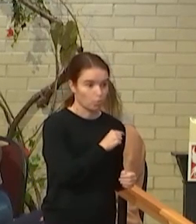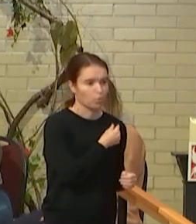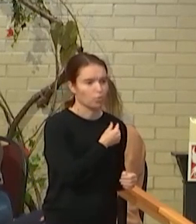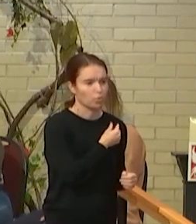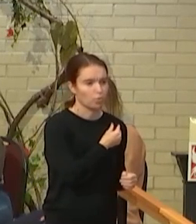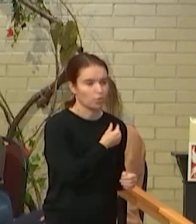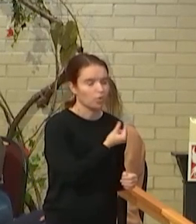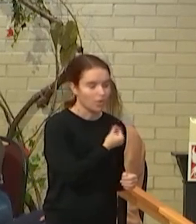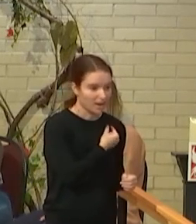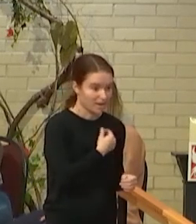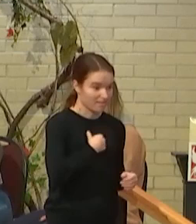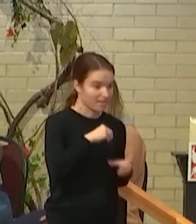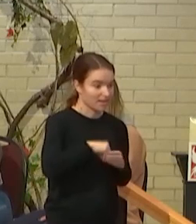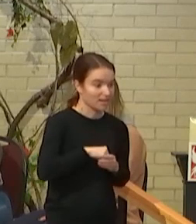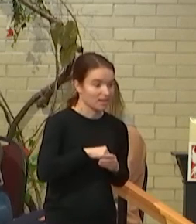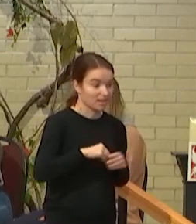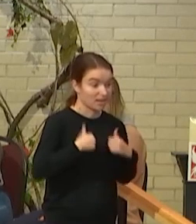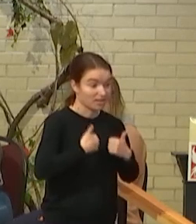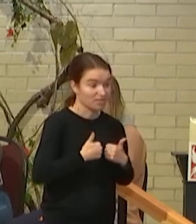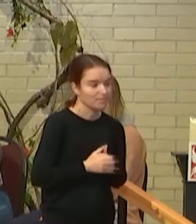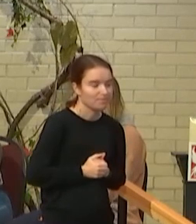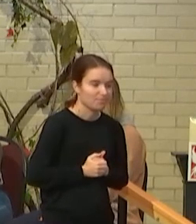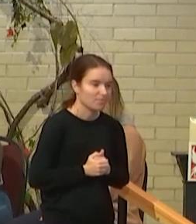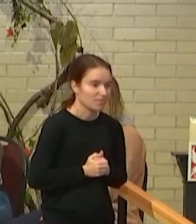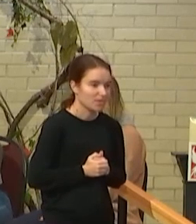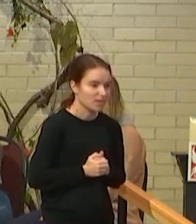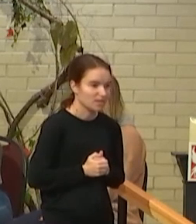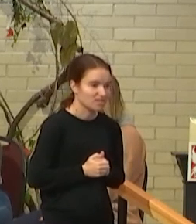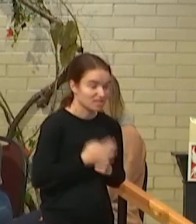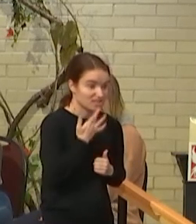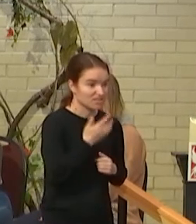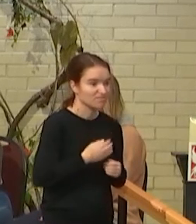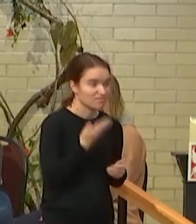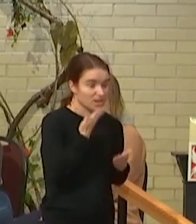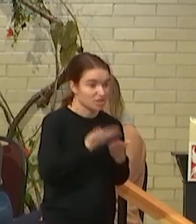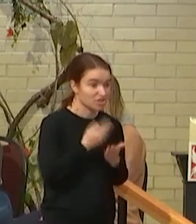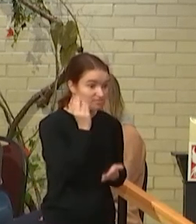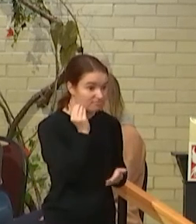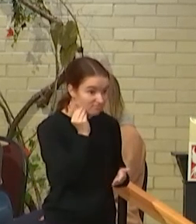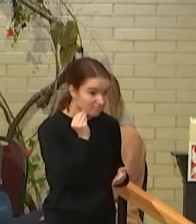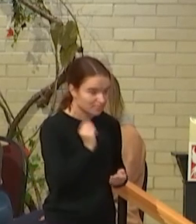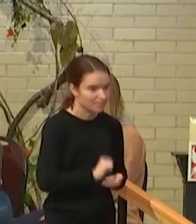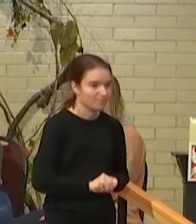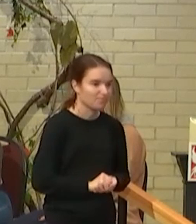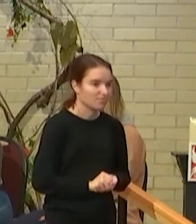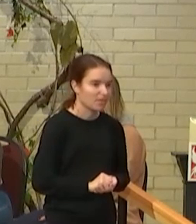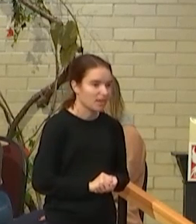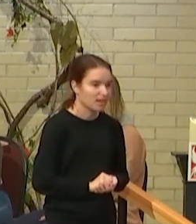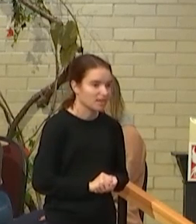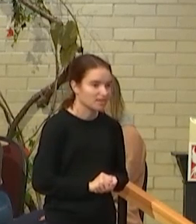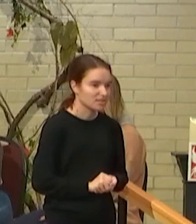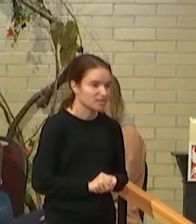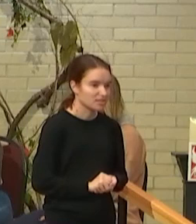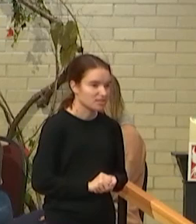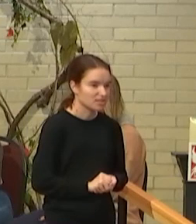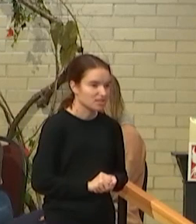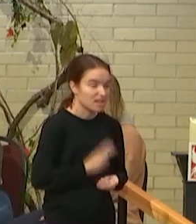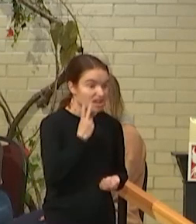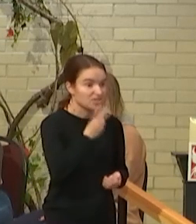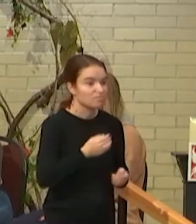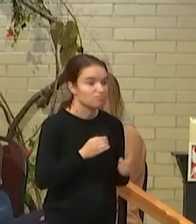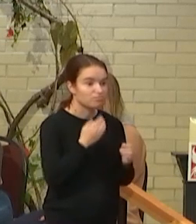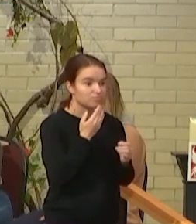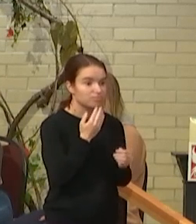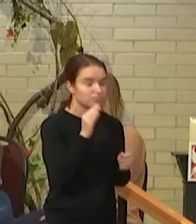me. I'm lucky that I had a good experience, that I was with some of the best doctors in